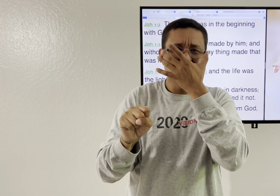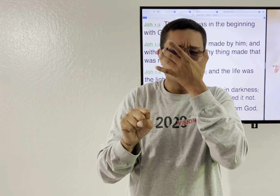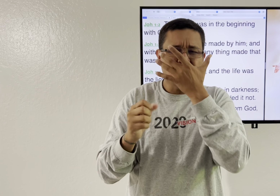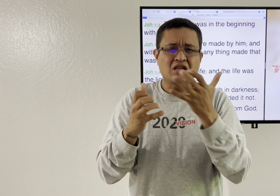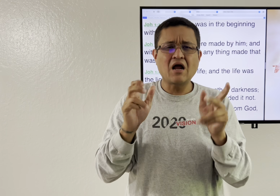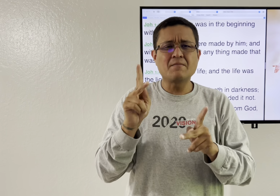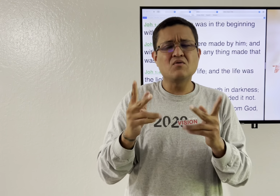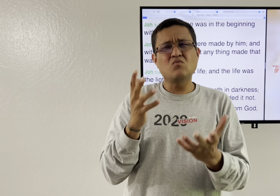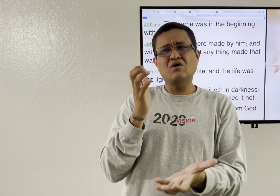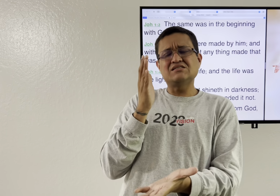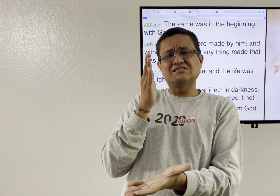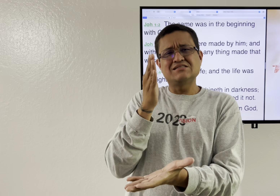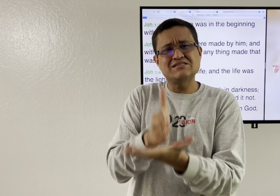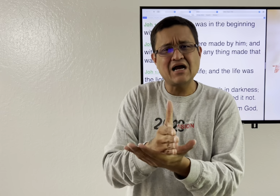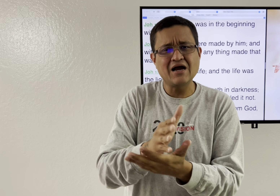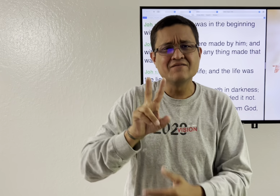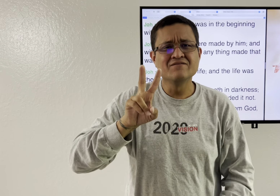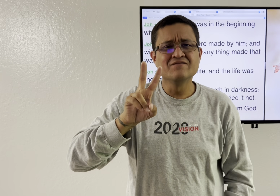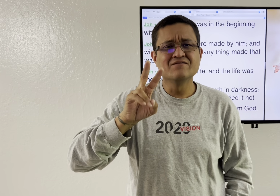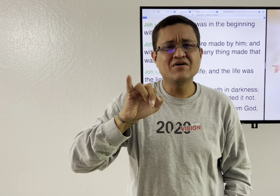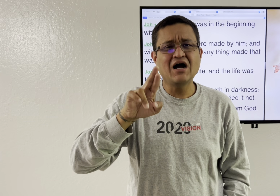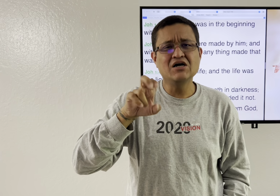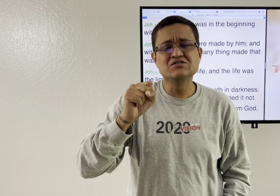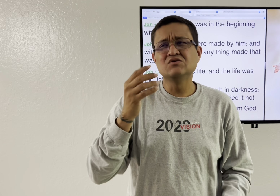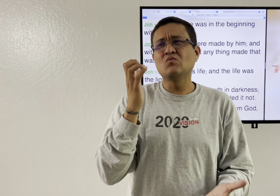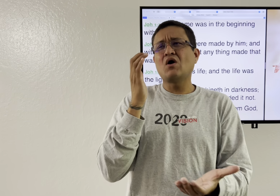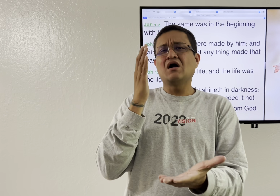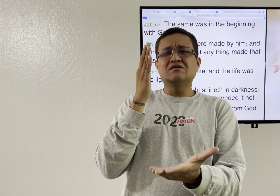So we all know about COVID. It's an awful time.